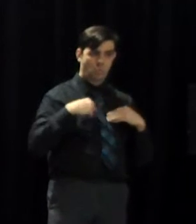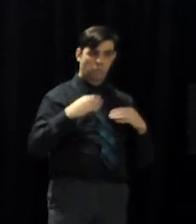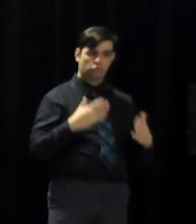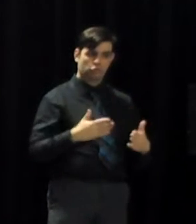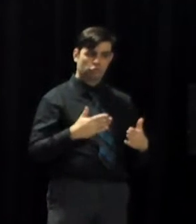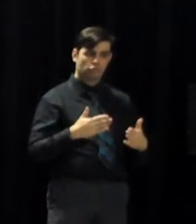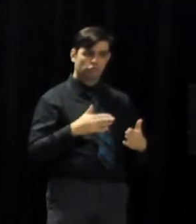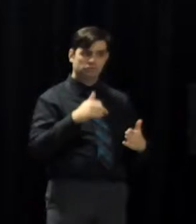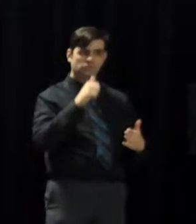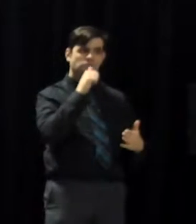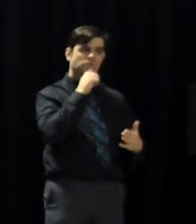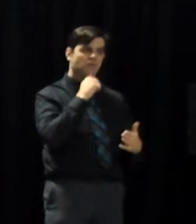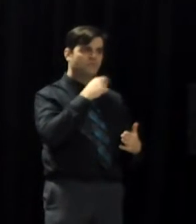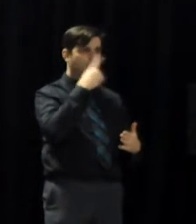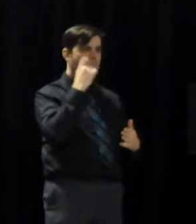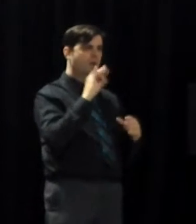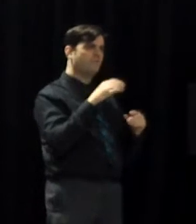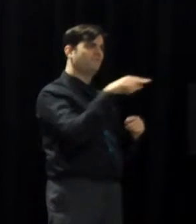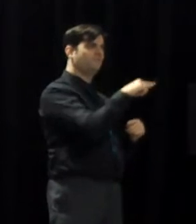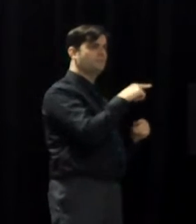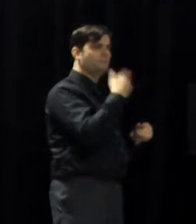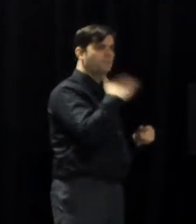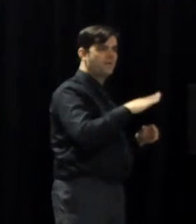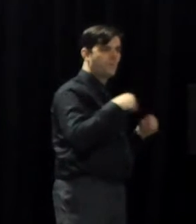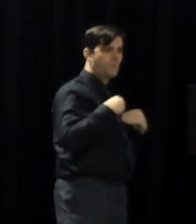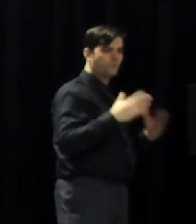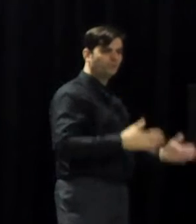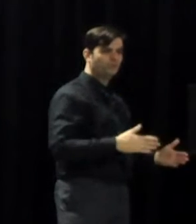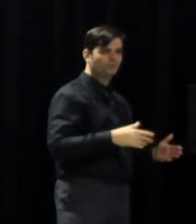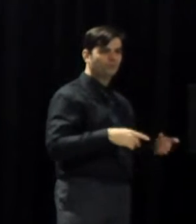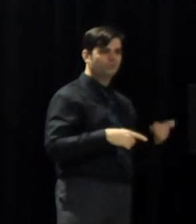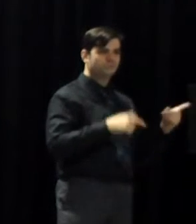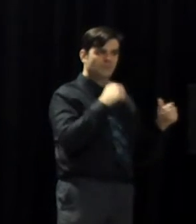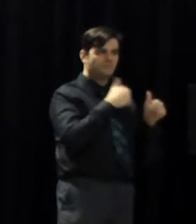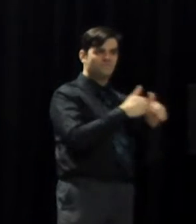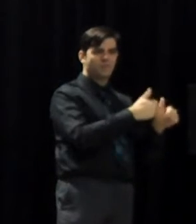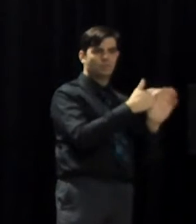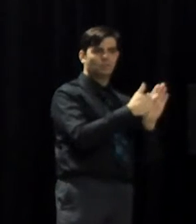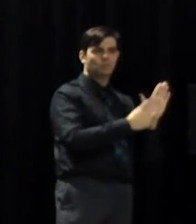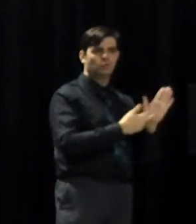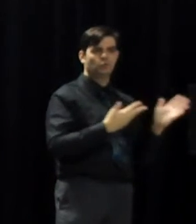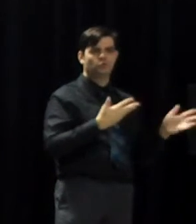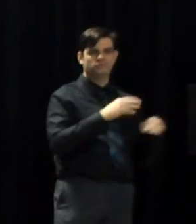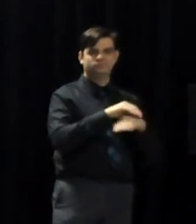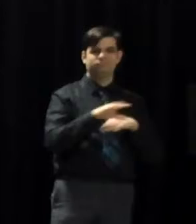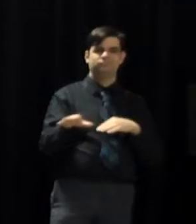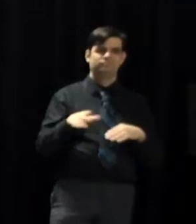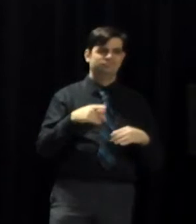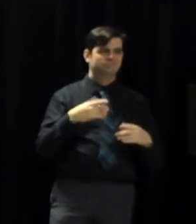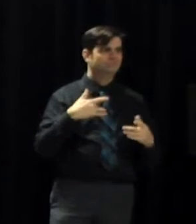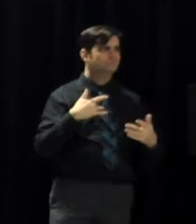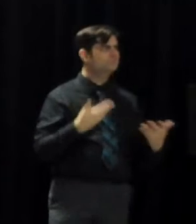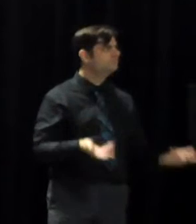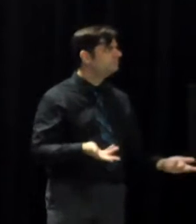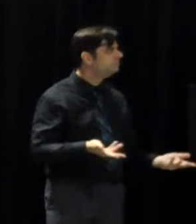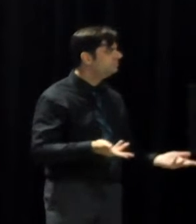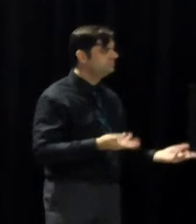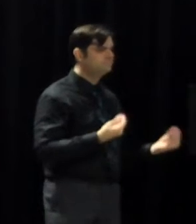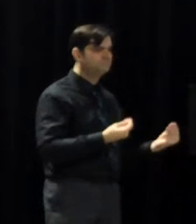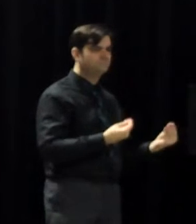right thing? Yeah, I would certainly say in the beginning when the zones happened, right? I think if you look at the 13202 zip